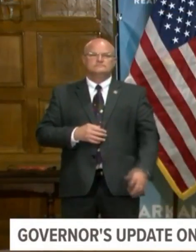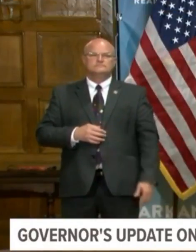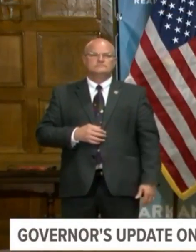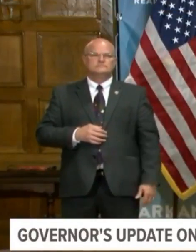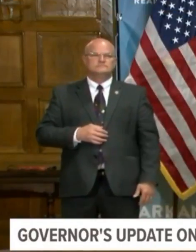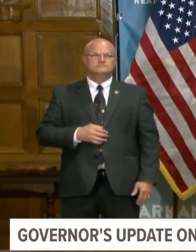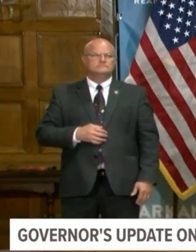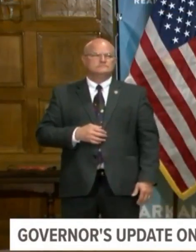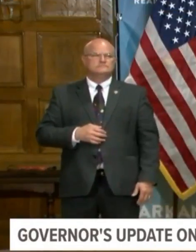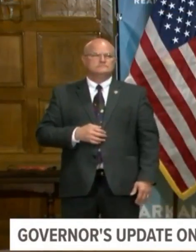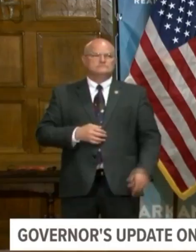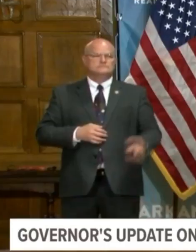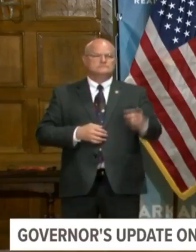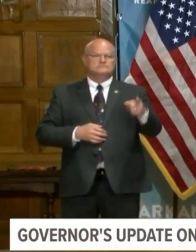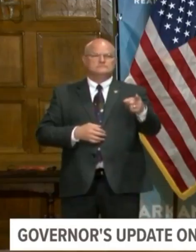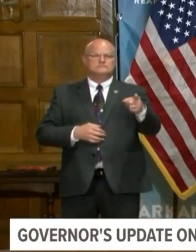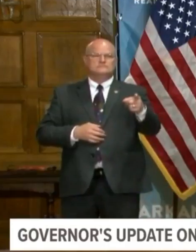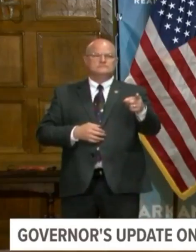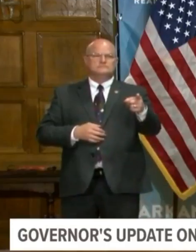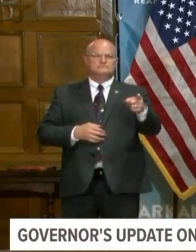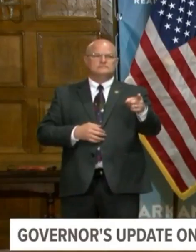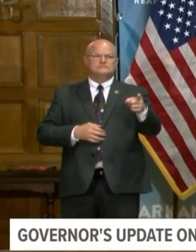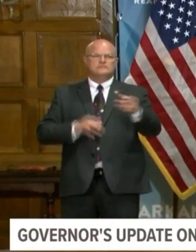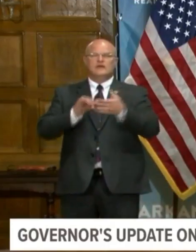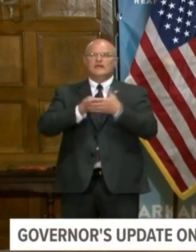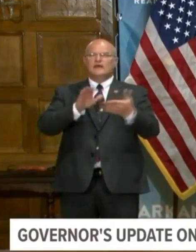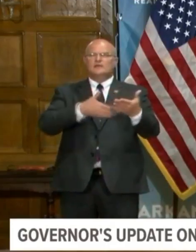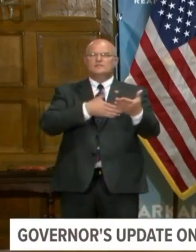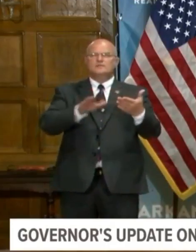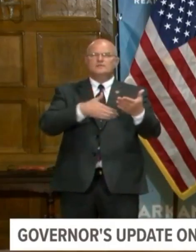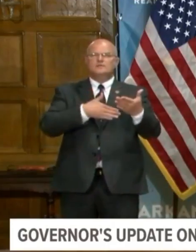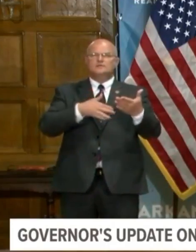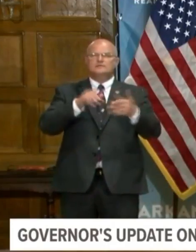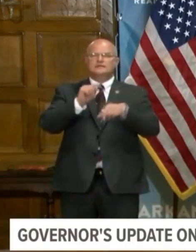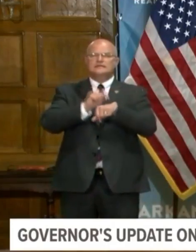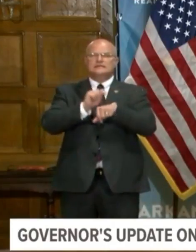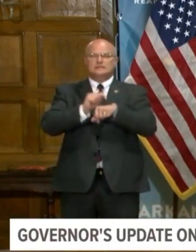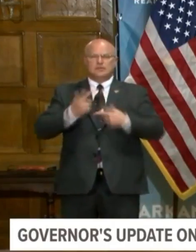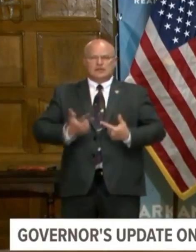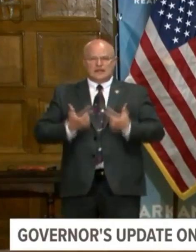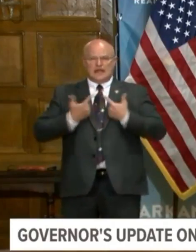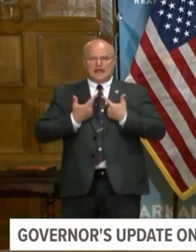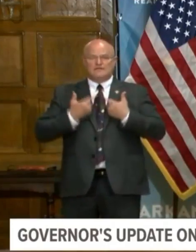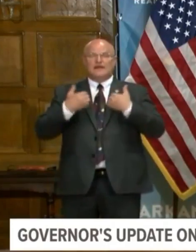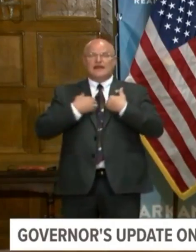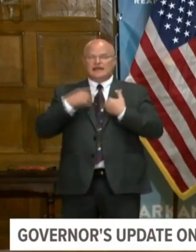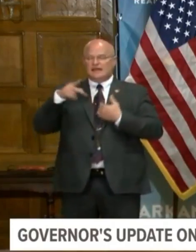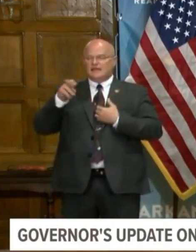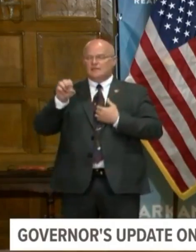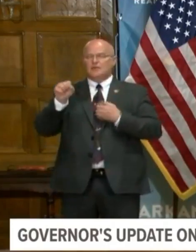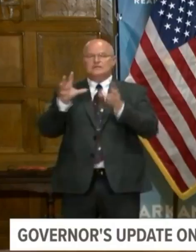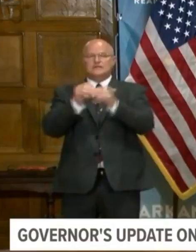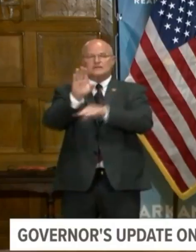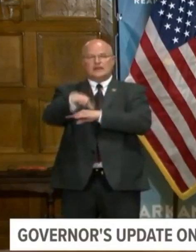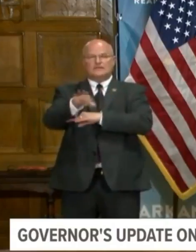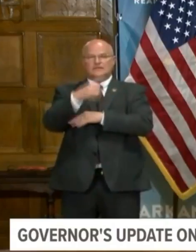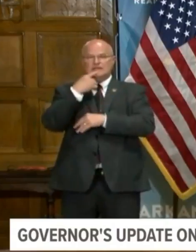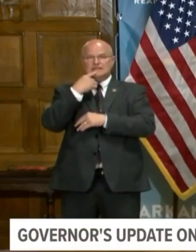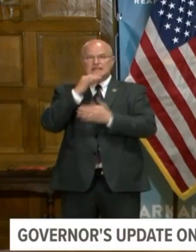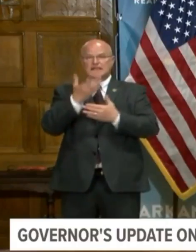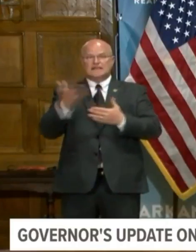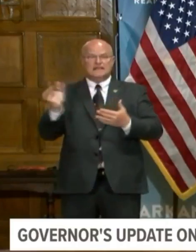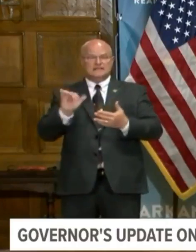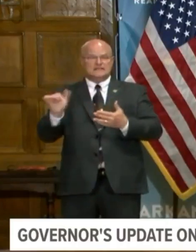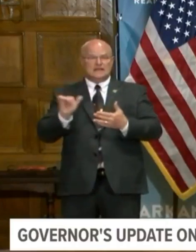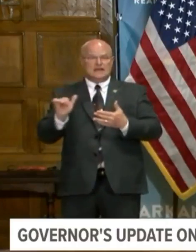Is there any, go ahead, one more here. The music venue Temple Live held a press conference this afternoon, and they said things